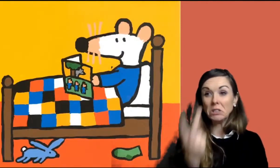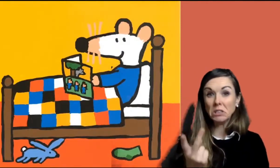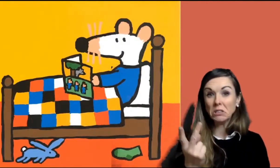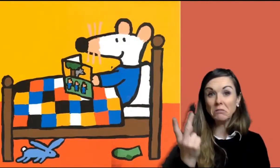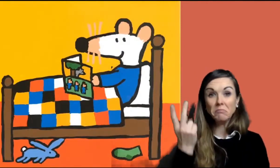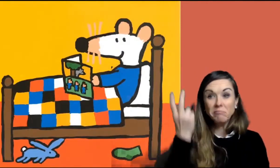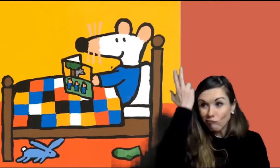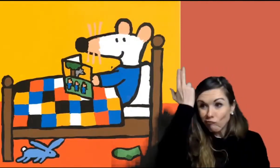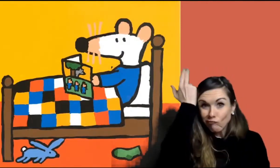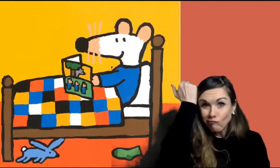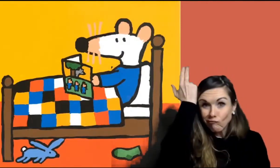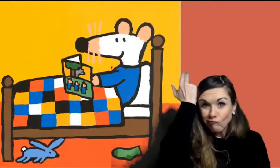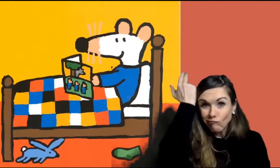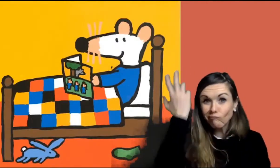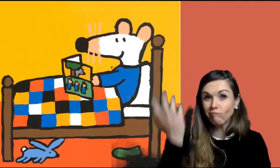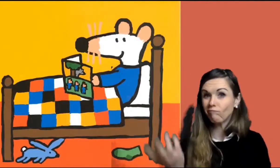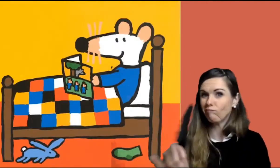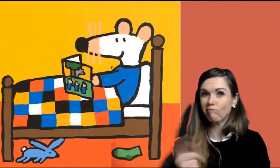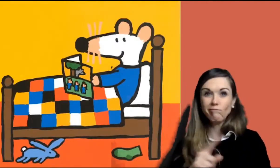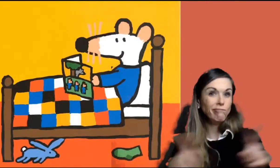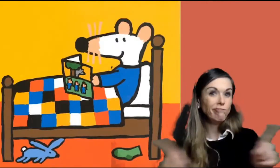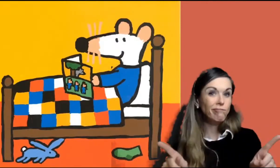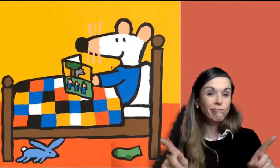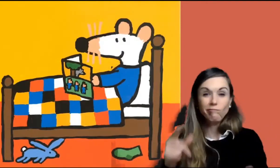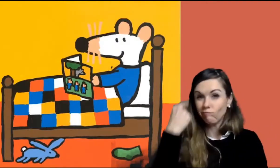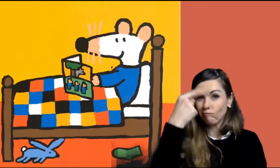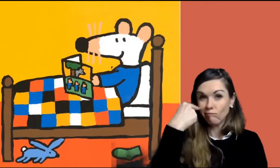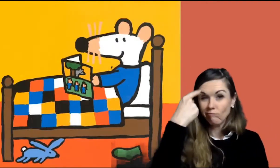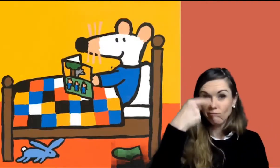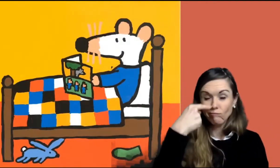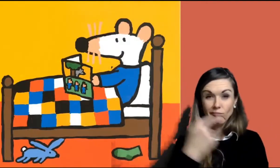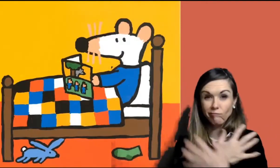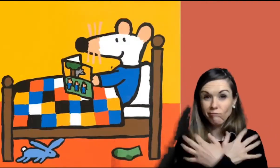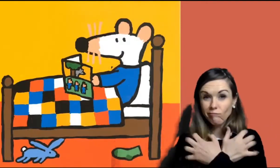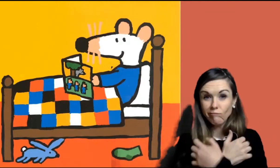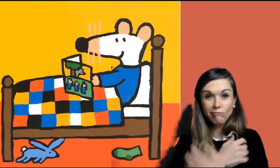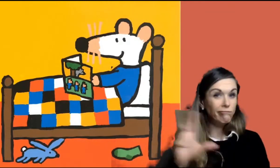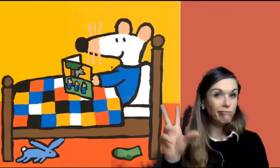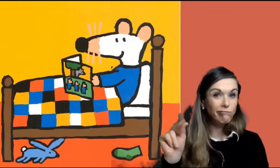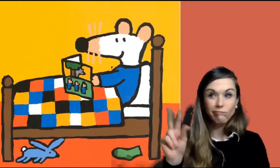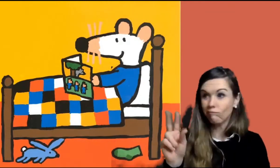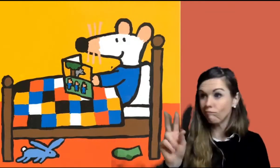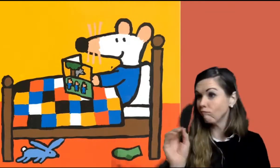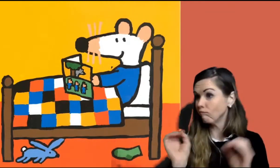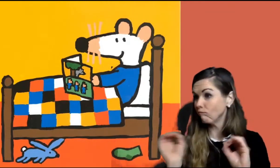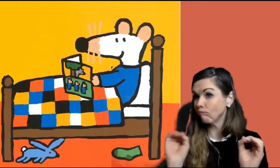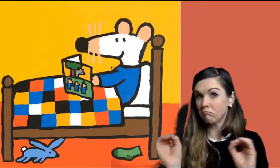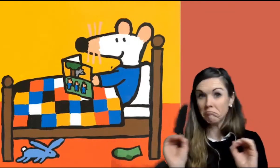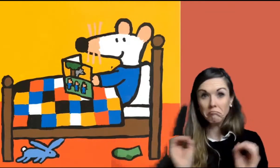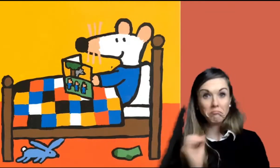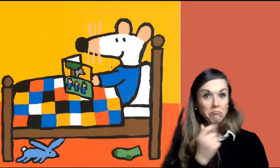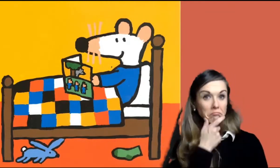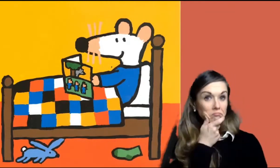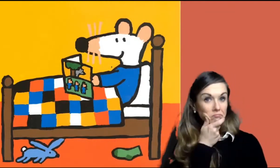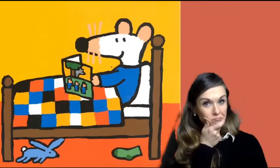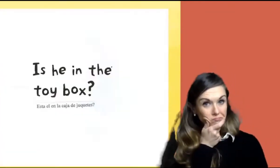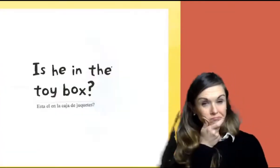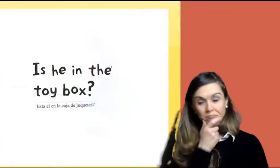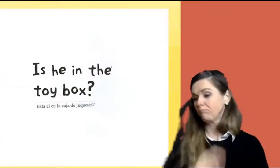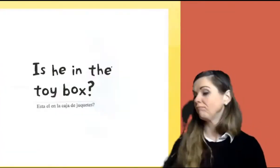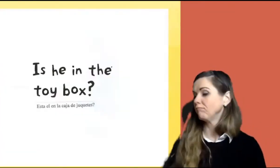socks and a bunny rabbit. But Panda is not there, nowhere